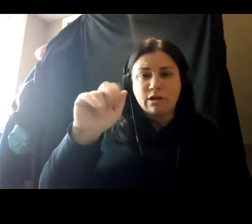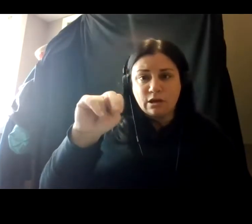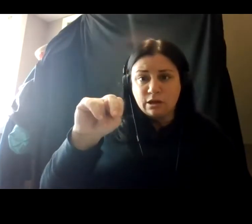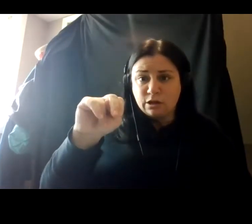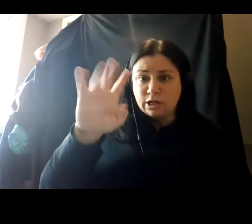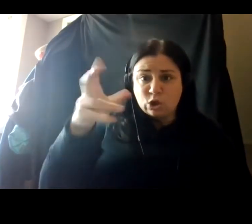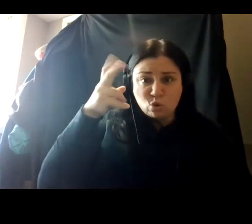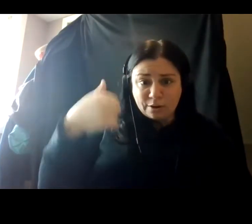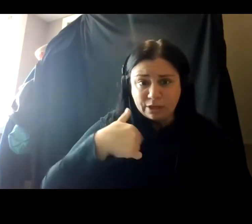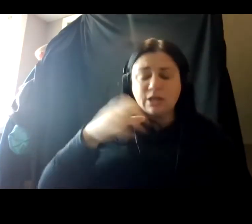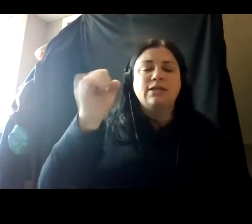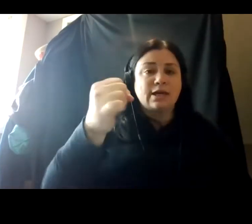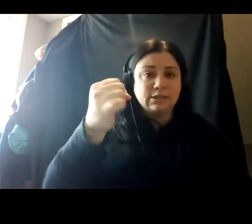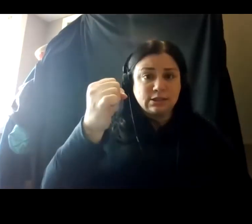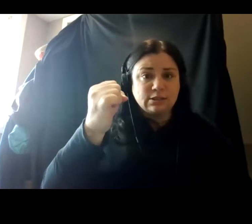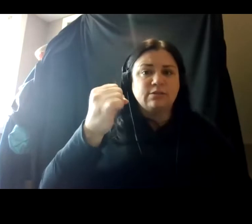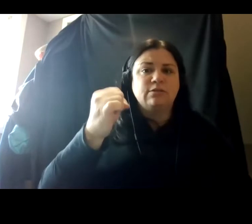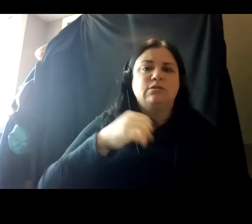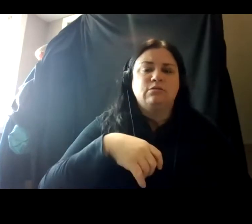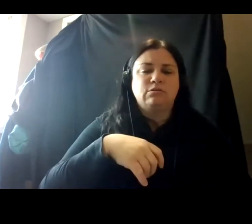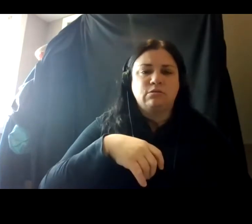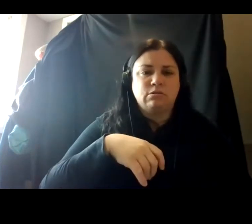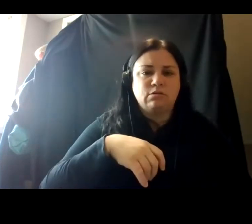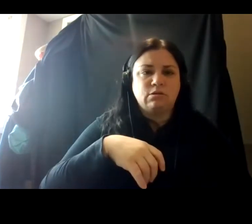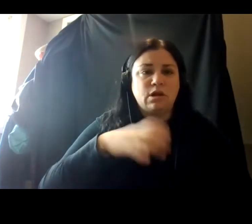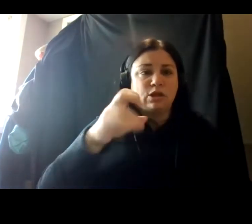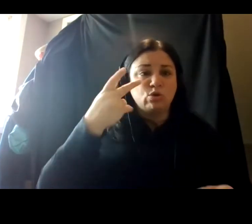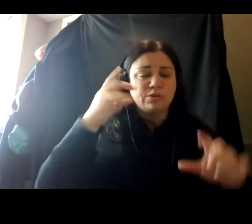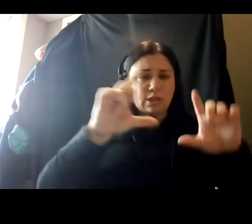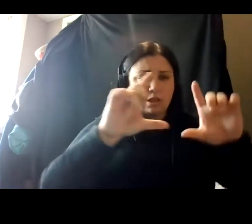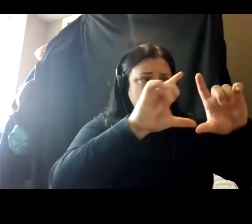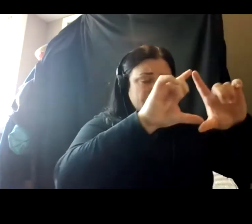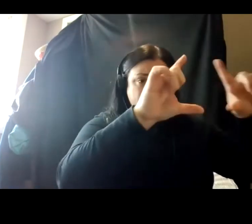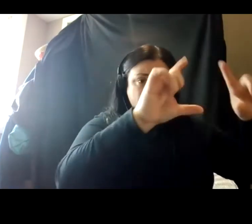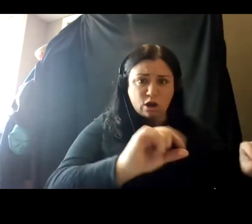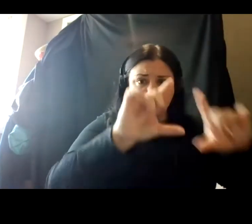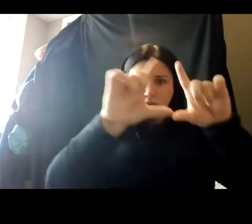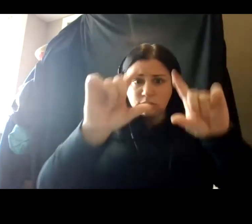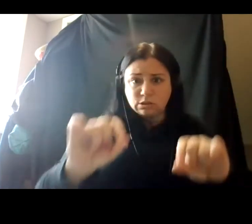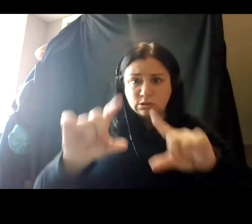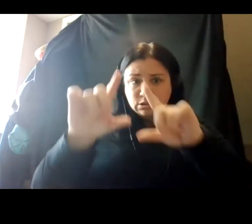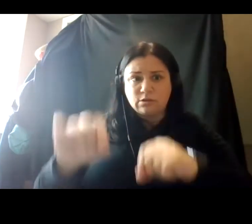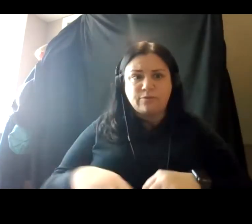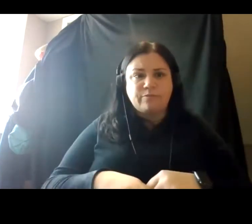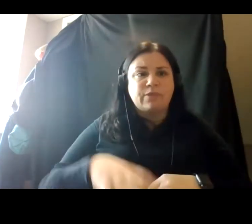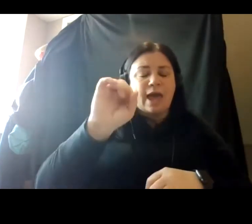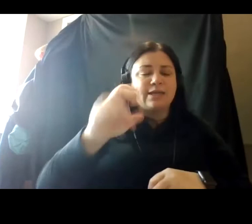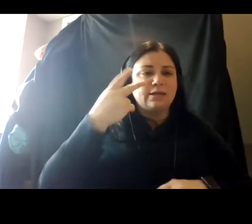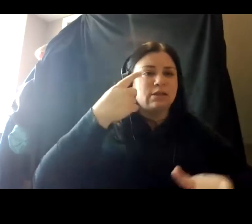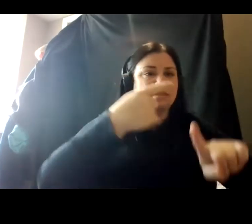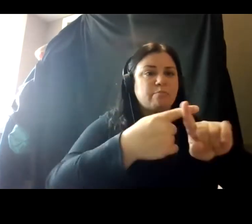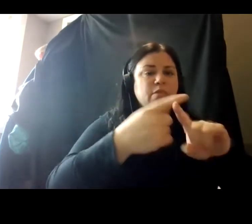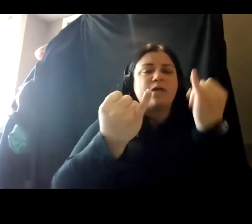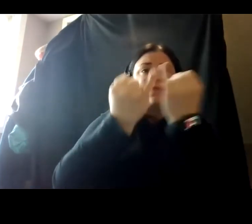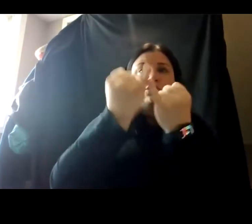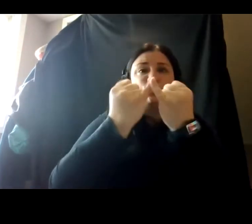there? Can you hear me? Yes, I am. Great. Can you see these cards right here in front of me? I can make out the plus sign, the star, the square,